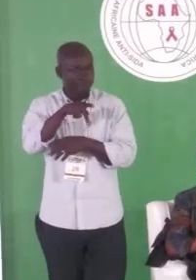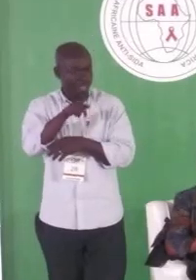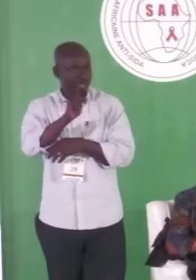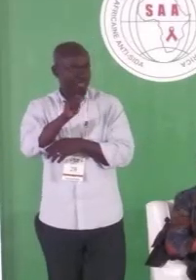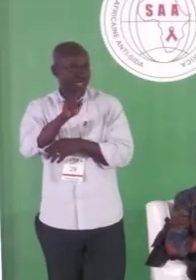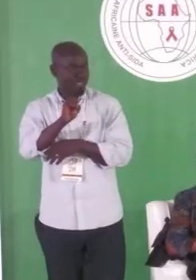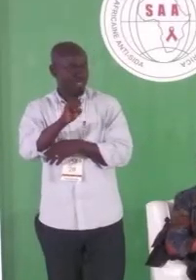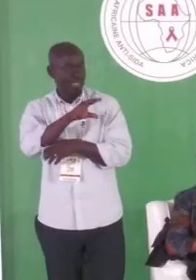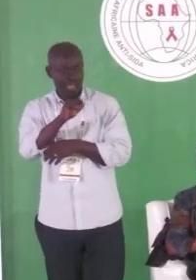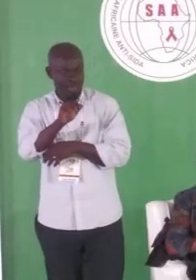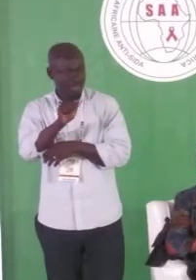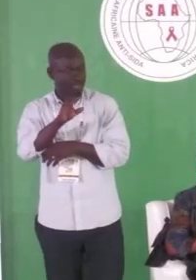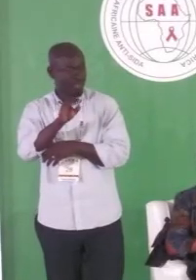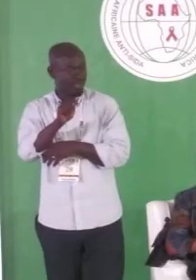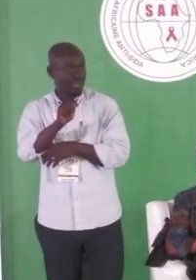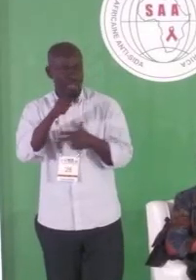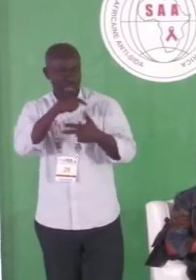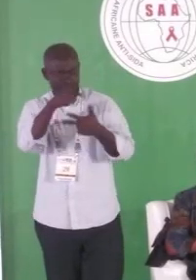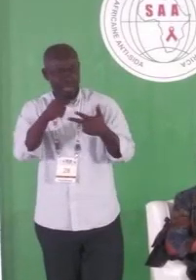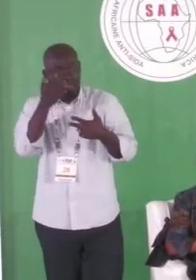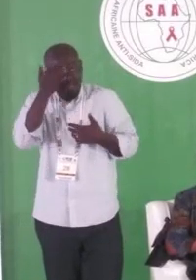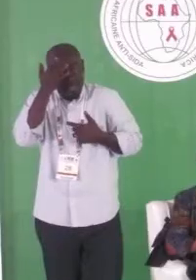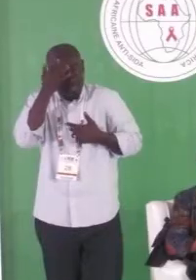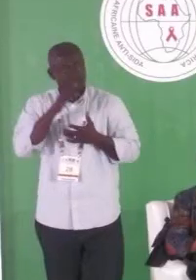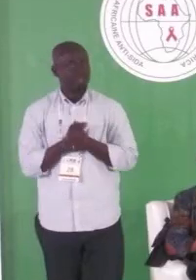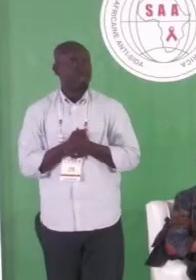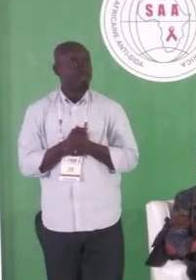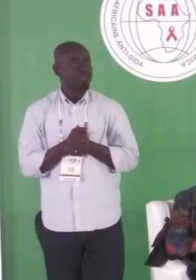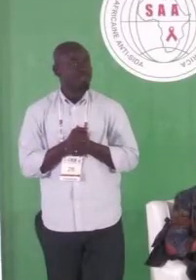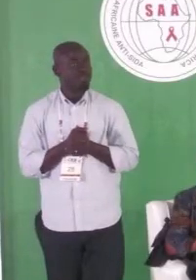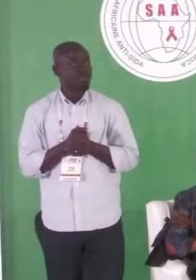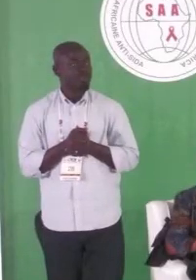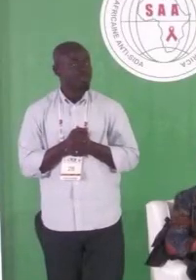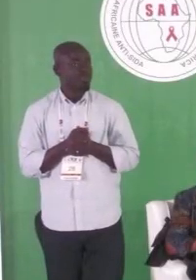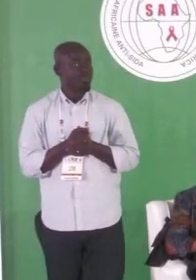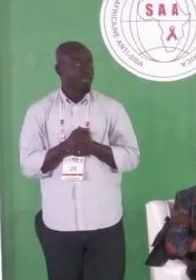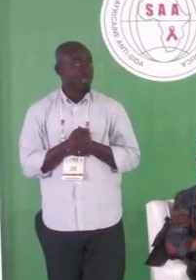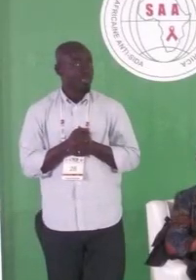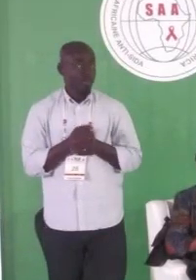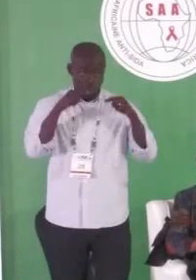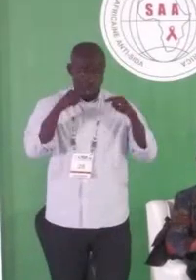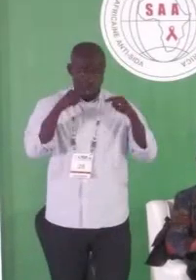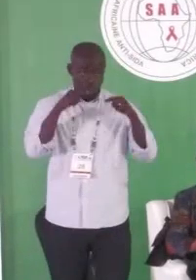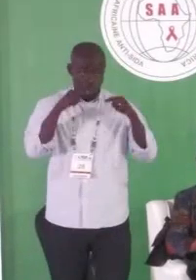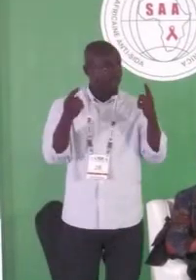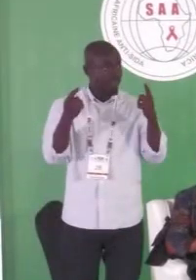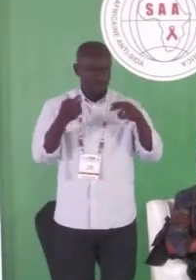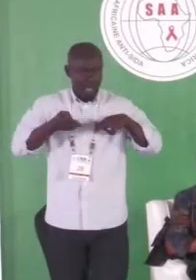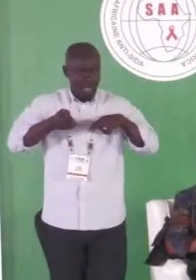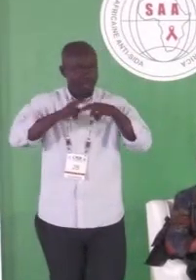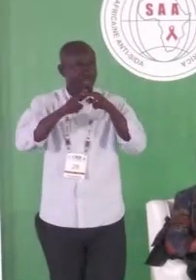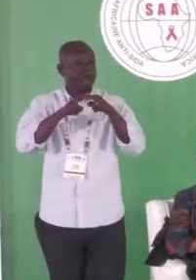and EMTCT now in the 3 diseases. So we tried, we succeeded in scaling up HIV